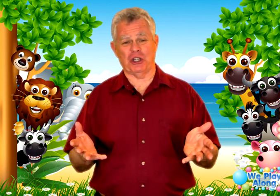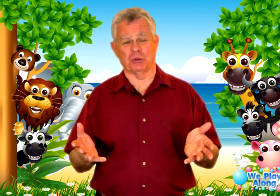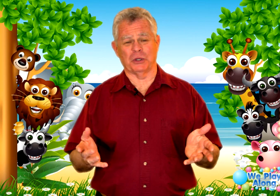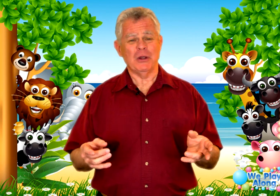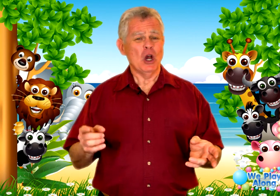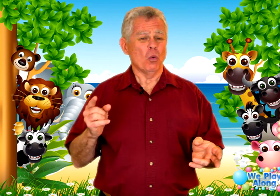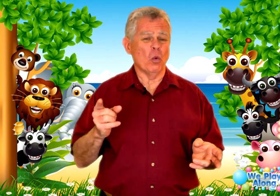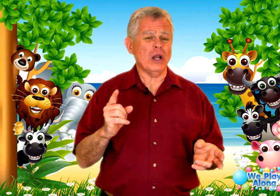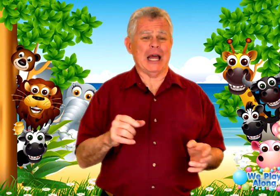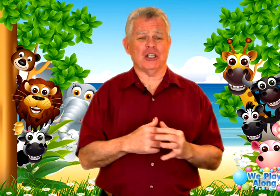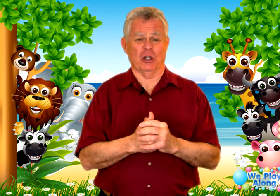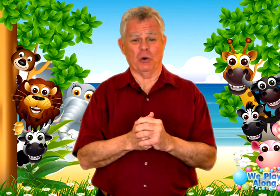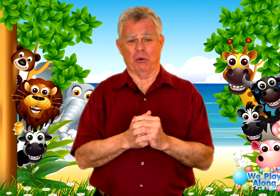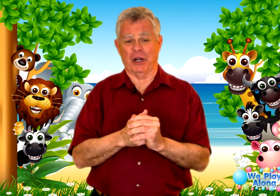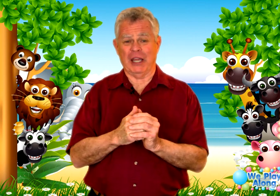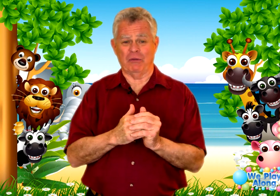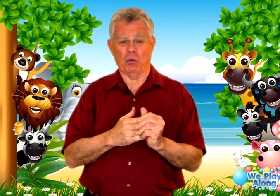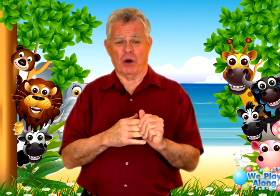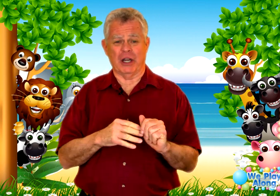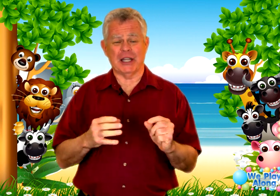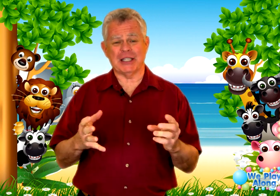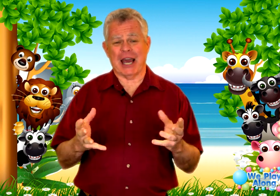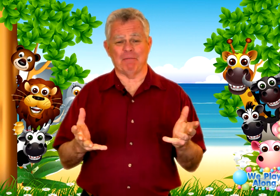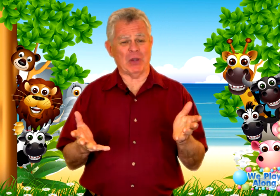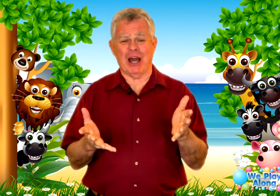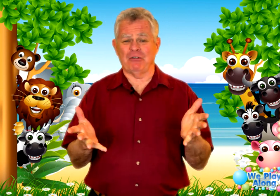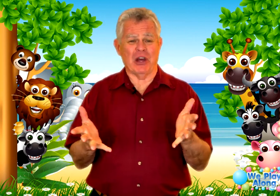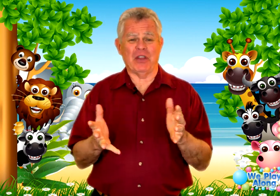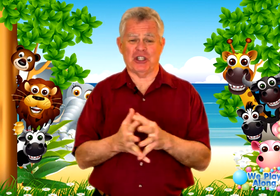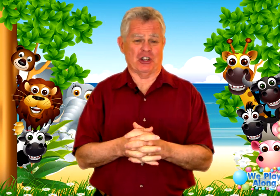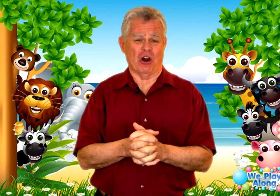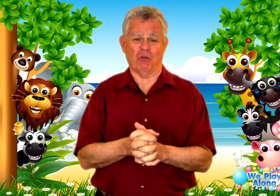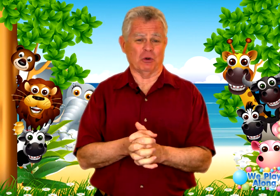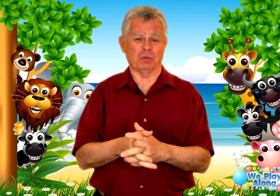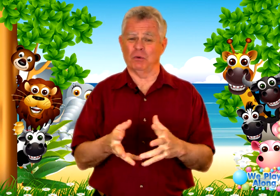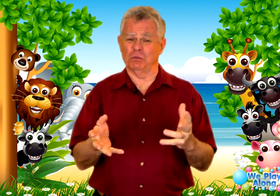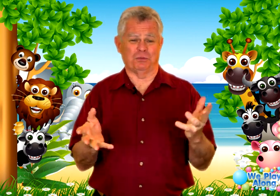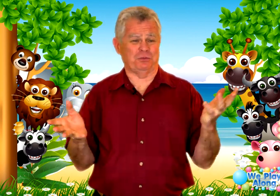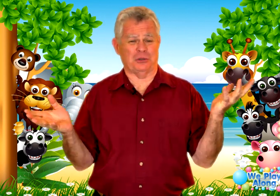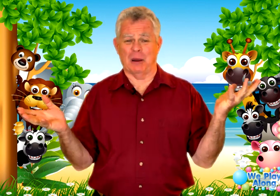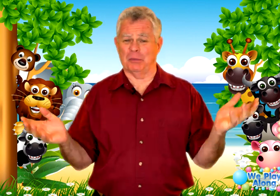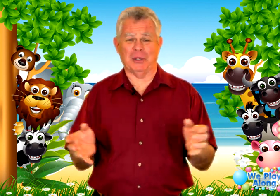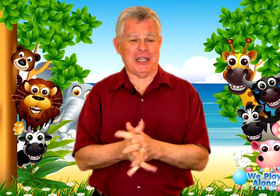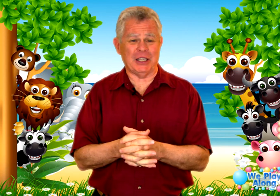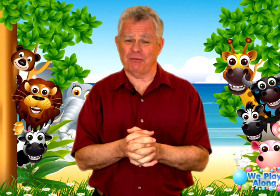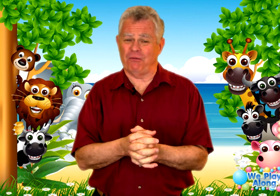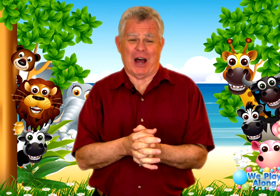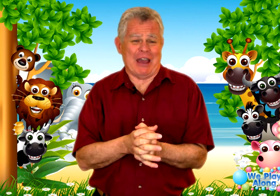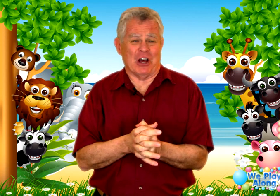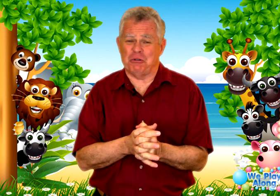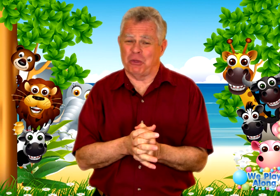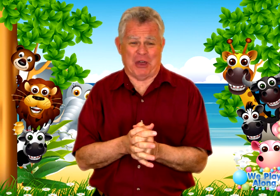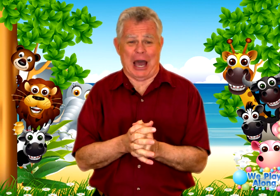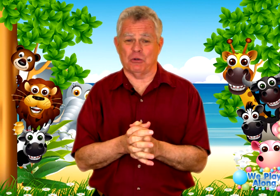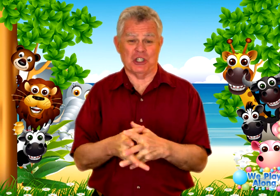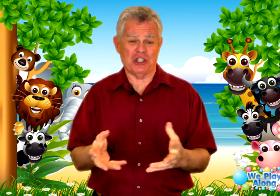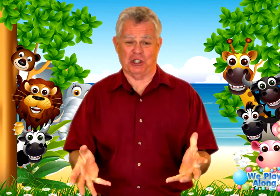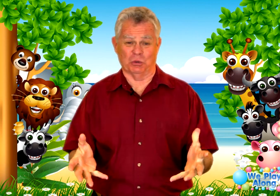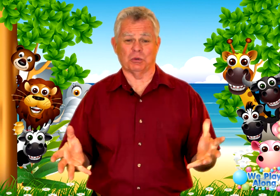children. One last clue I want to give you on it is that I've done this song for probably 500,000 children